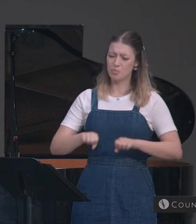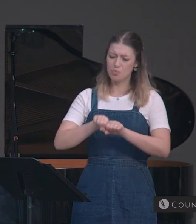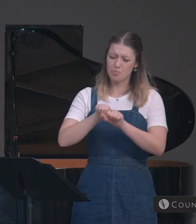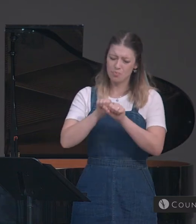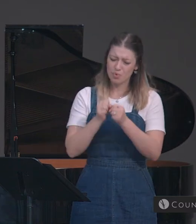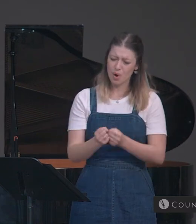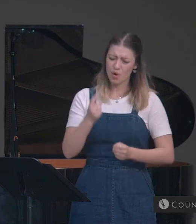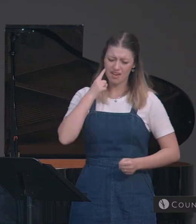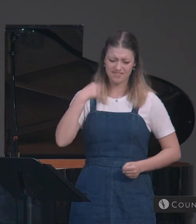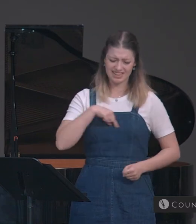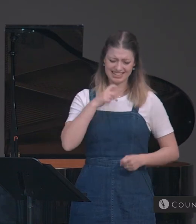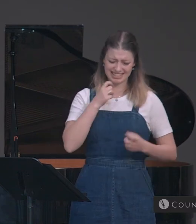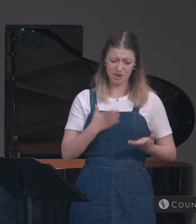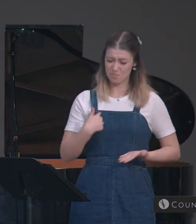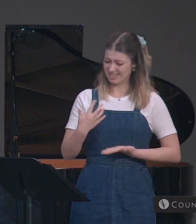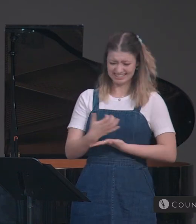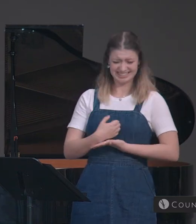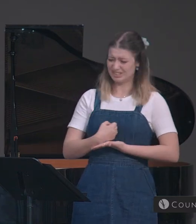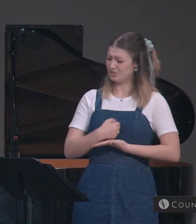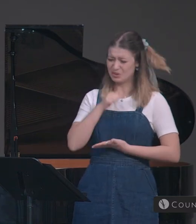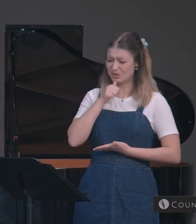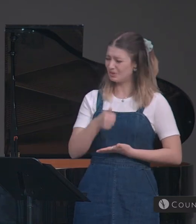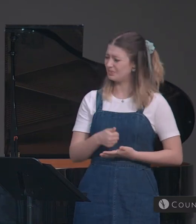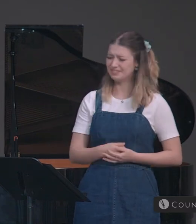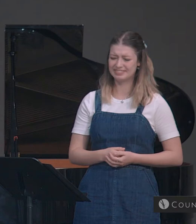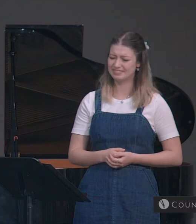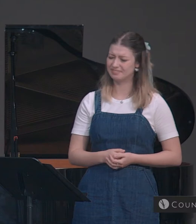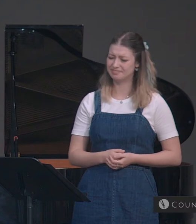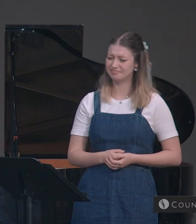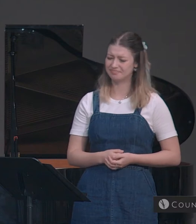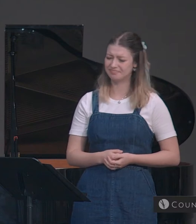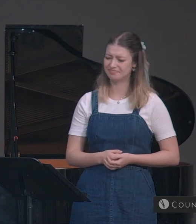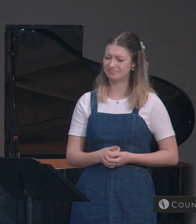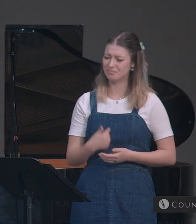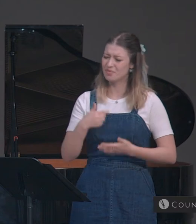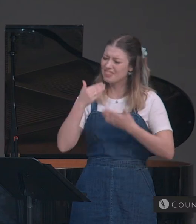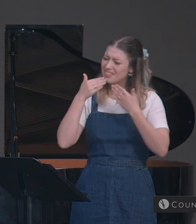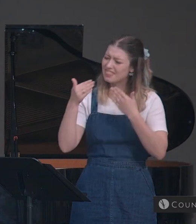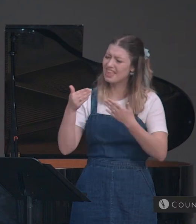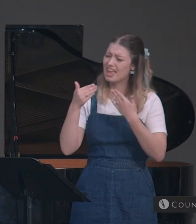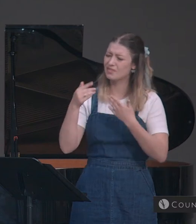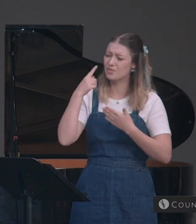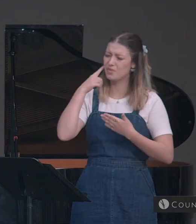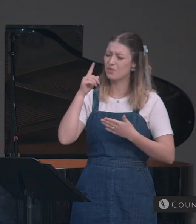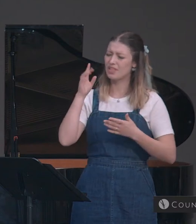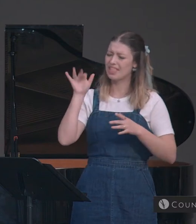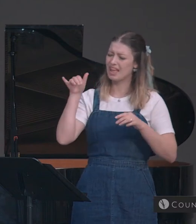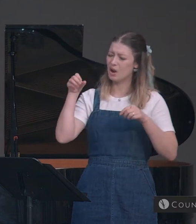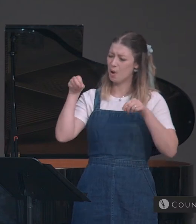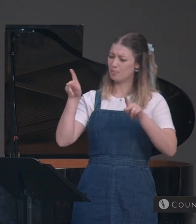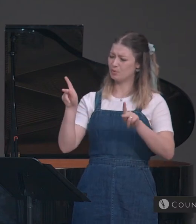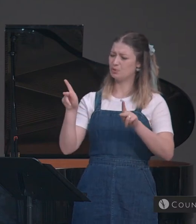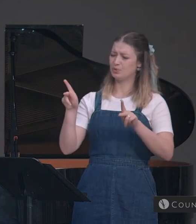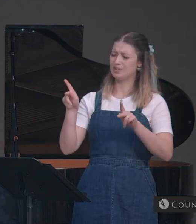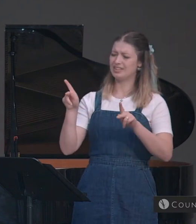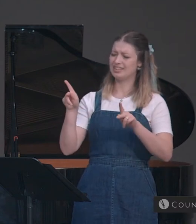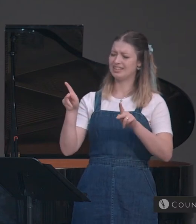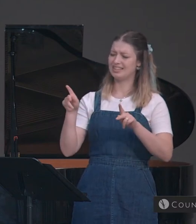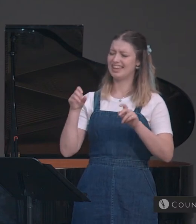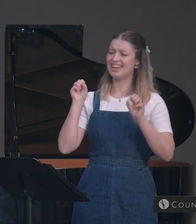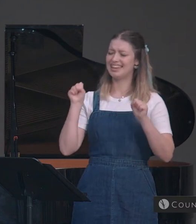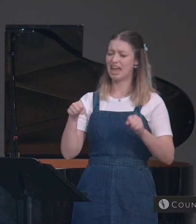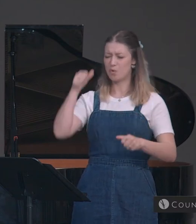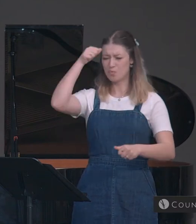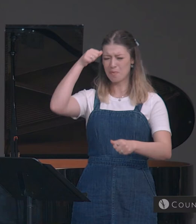for sinners who did not deserve this sacrifice. And Lord, I'm just thankful for the opportunity for us to remember